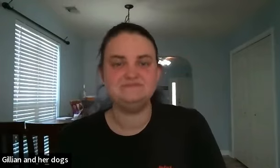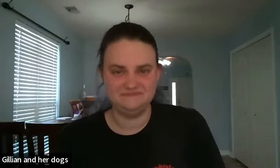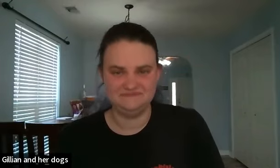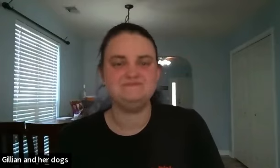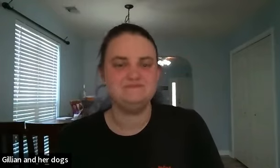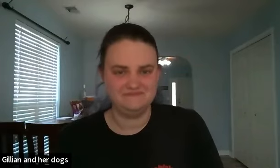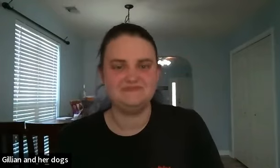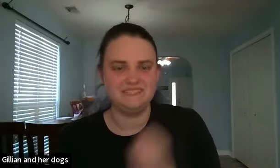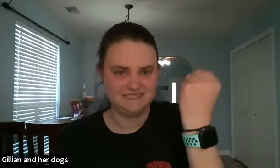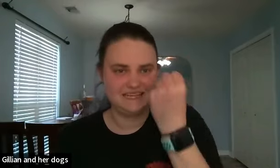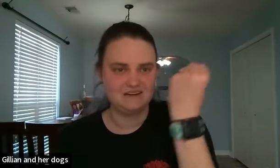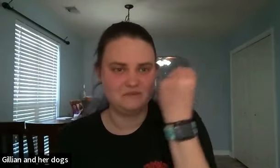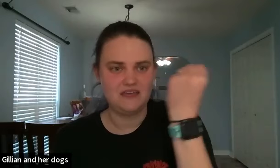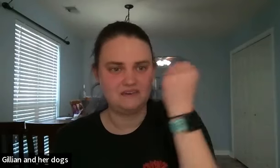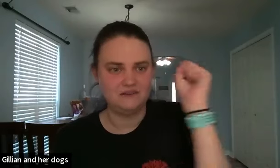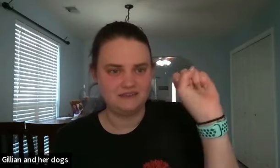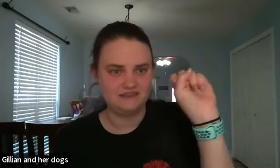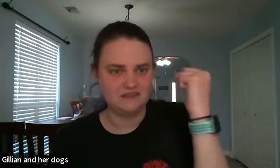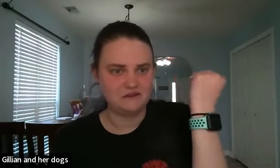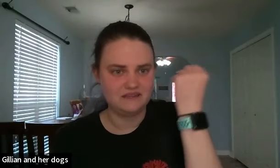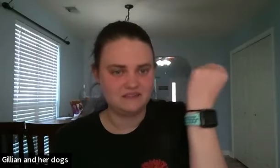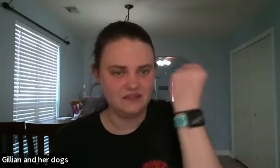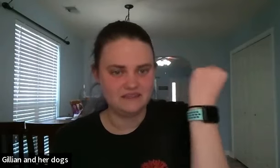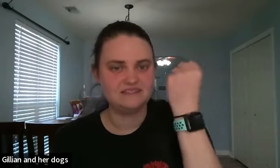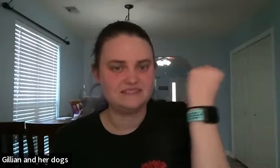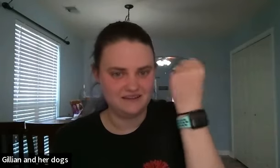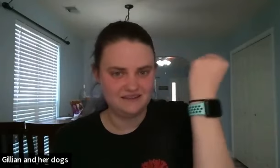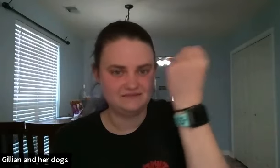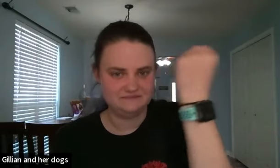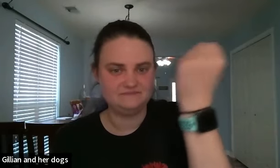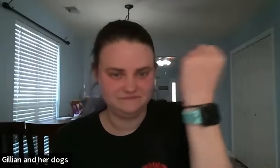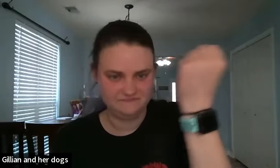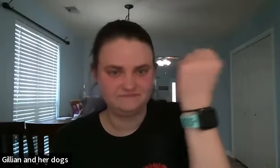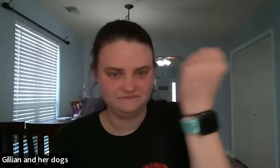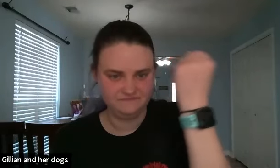Mm-hmm. Saturday with that little S that you can't see, Saturday. Mm-hmm.